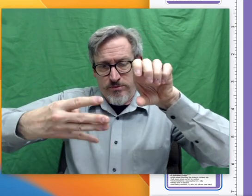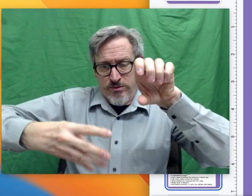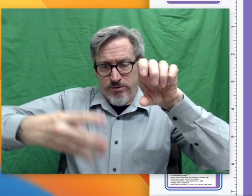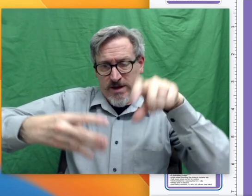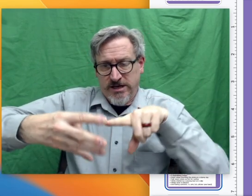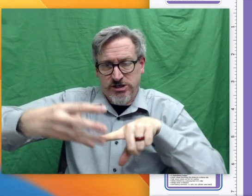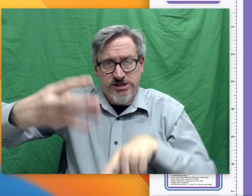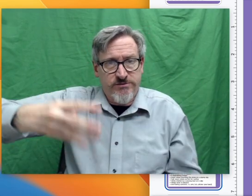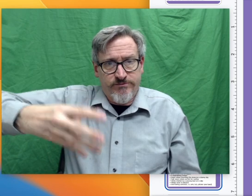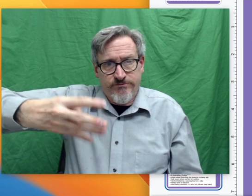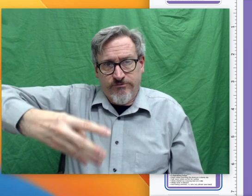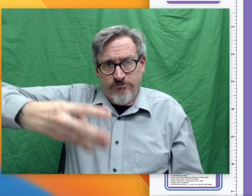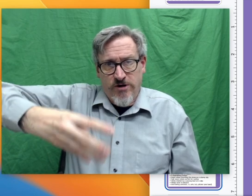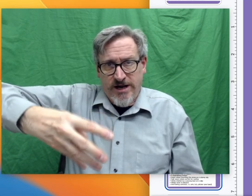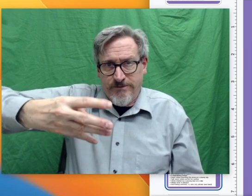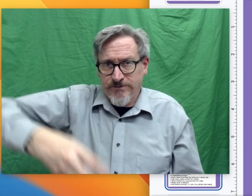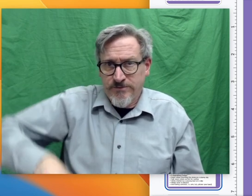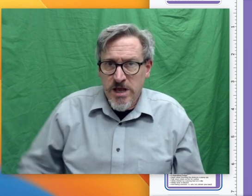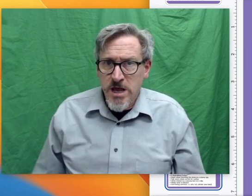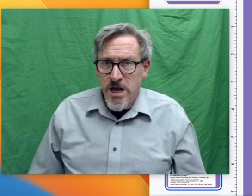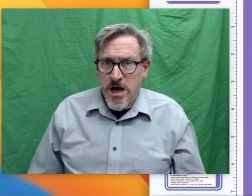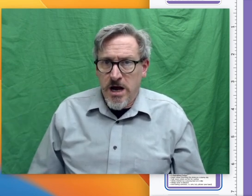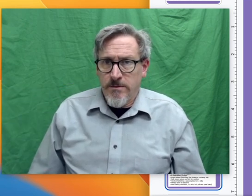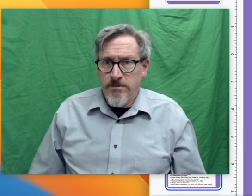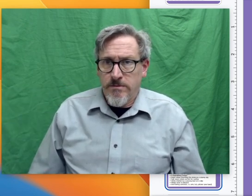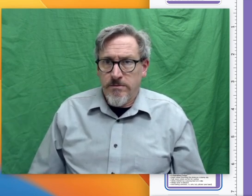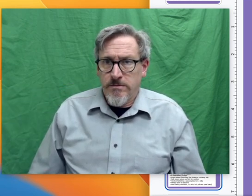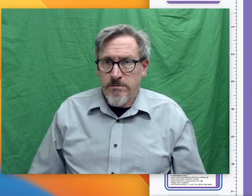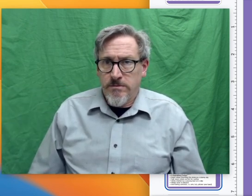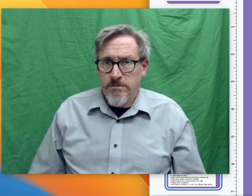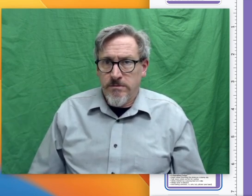boom, boom, and it's just running.